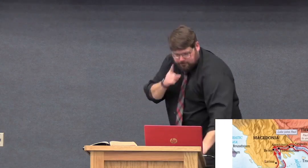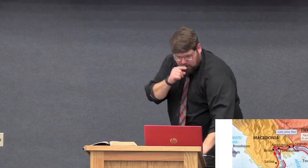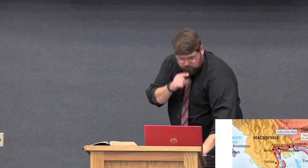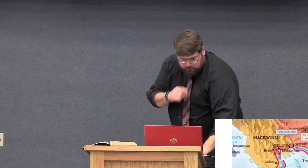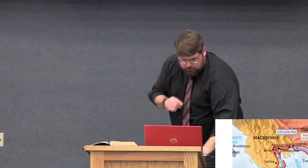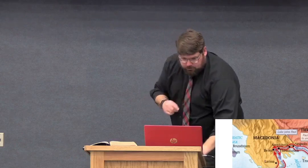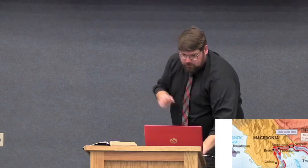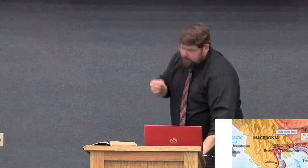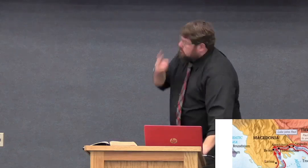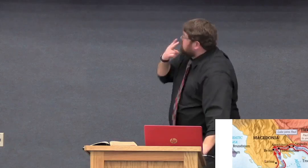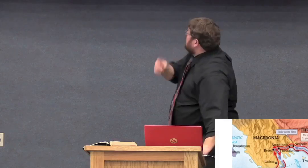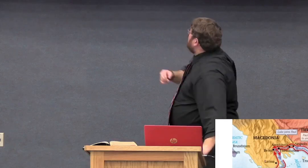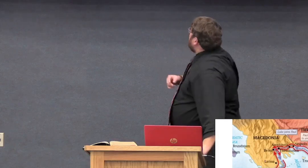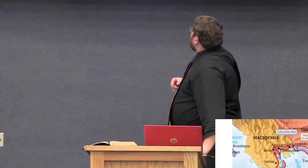You can see on the map here,